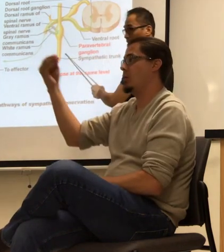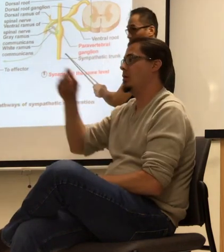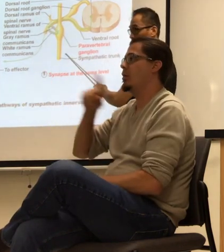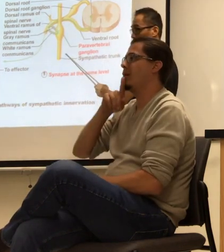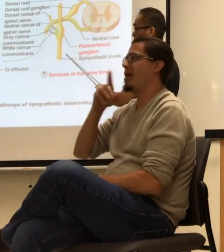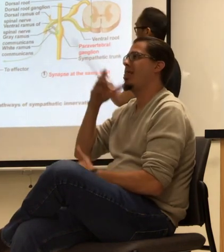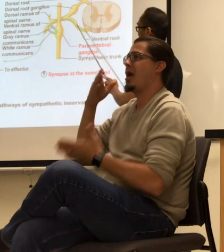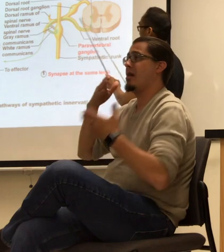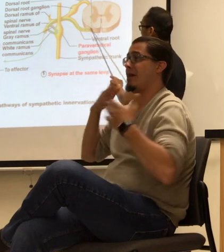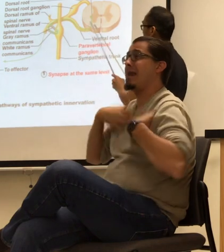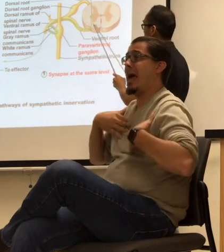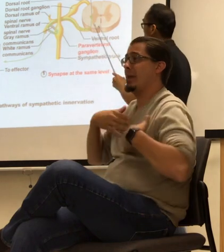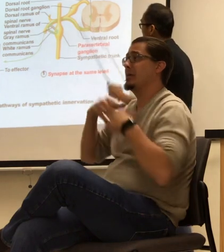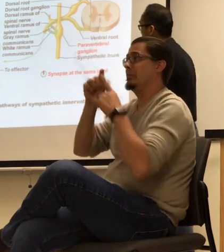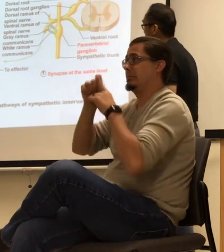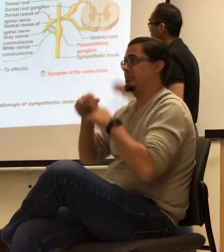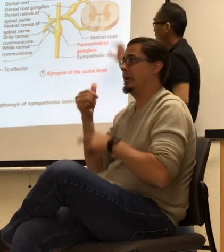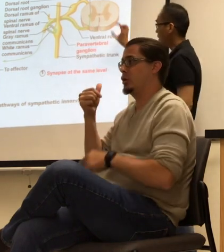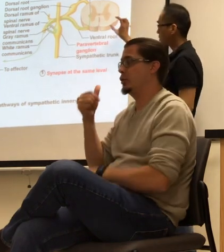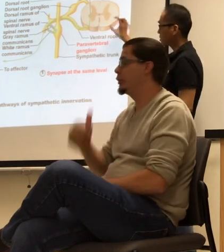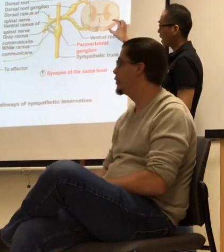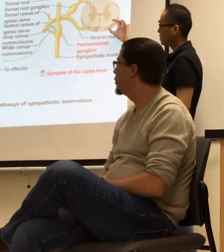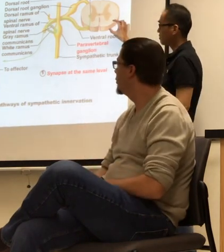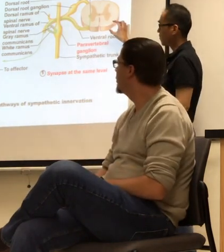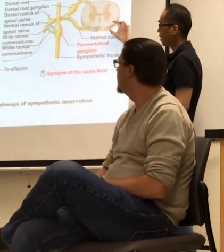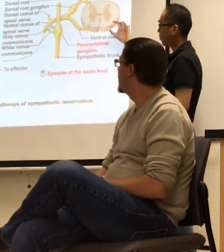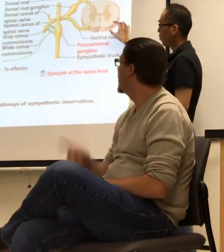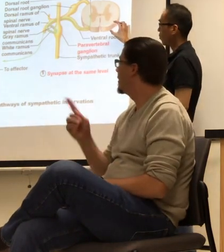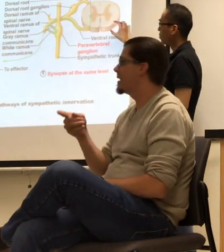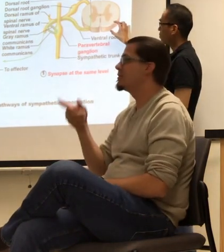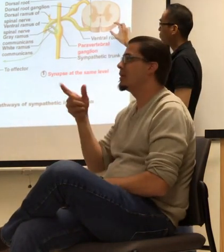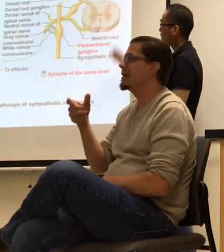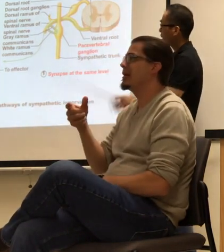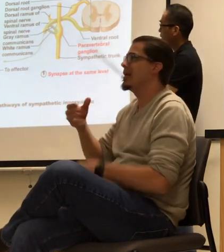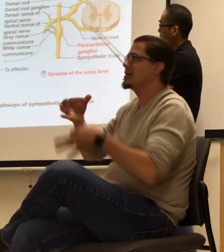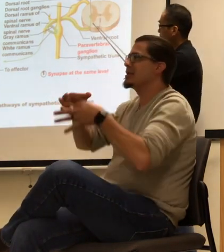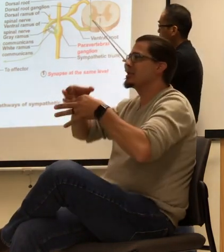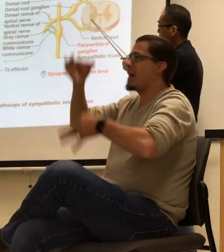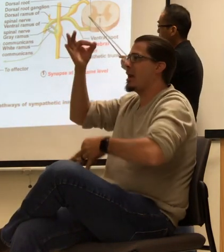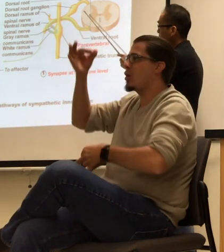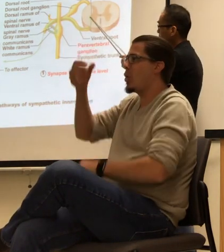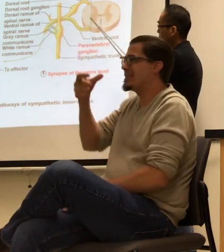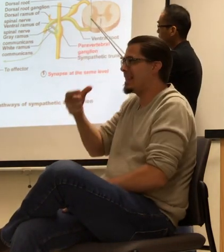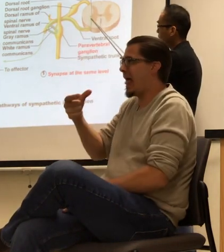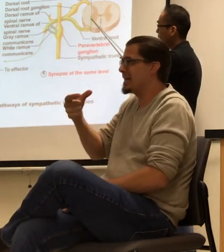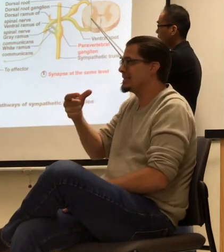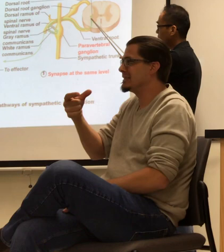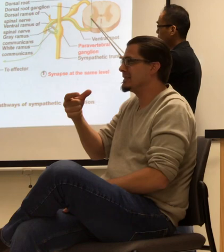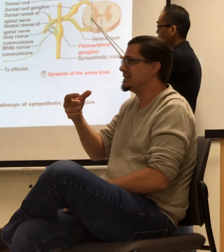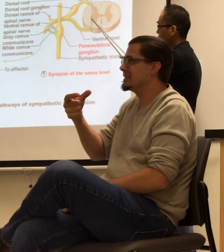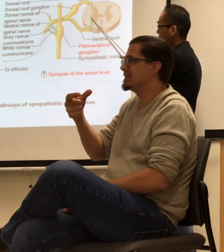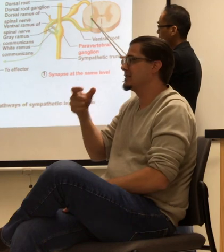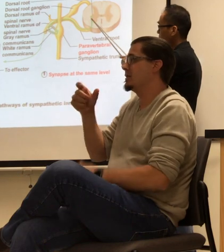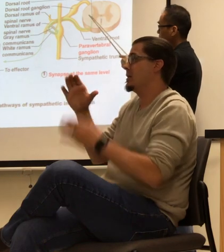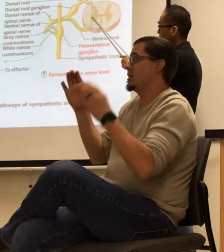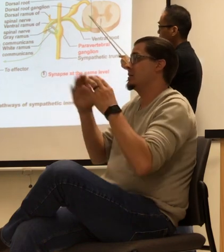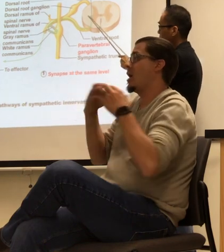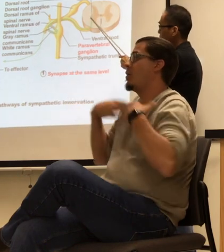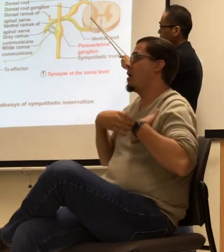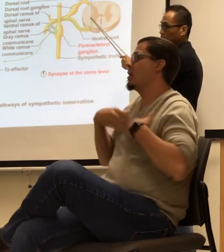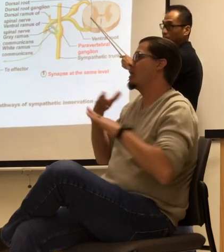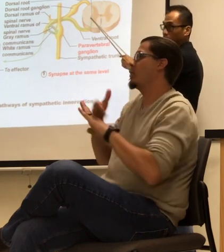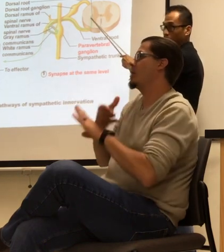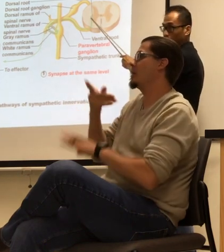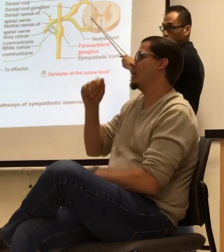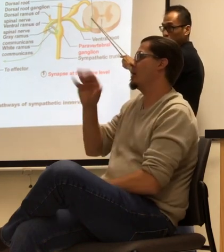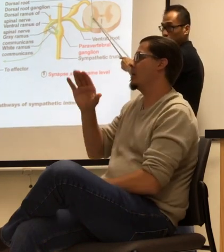lot of anatomy here. So you're looking at a slice of spinal cord. And notice this, the cell body of the preganglionic, it